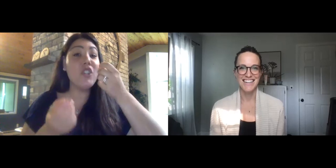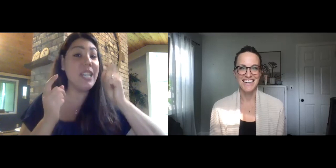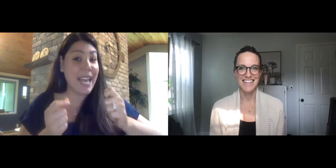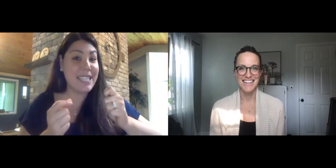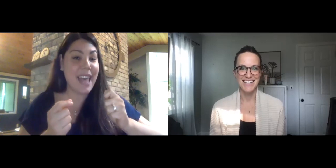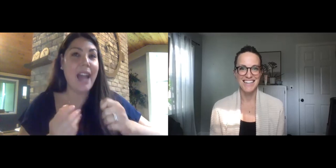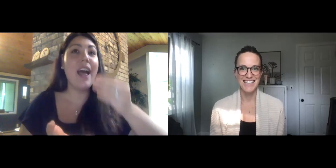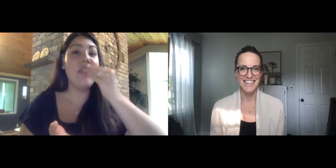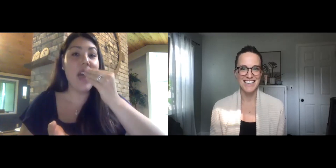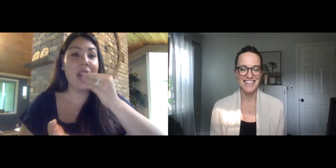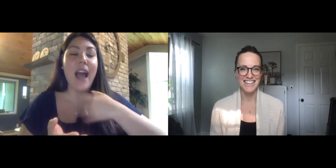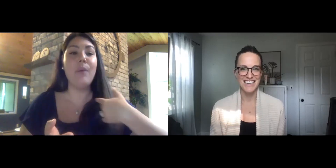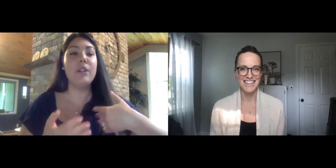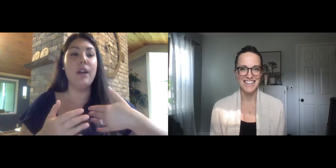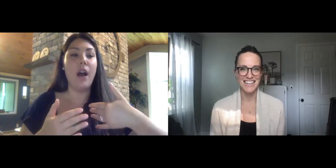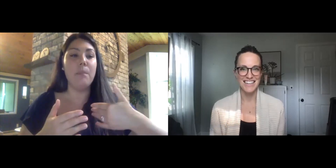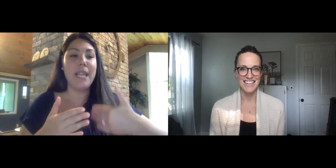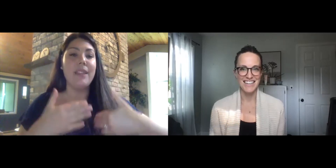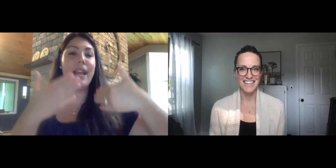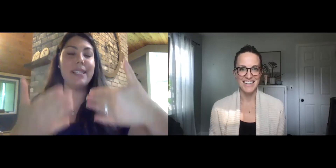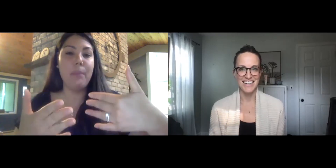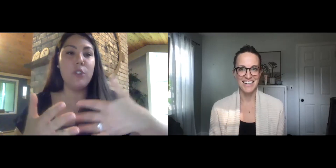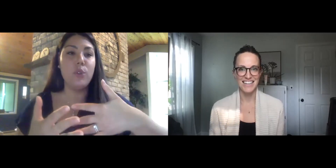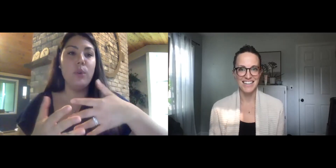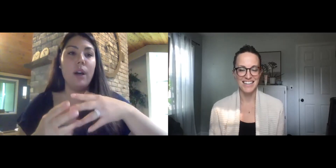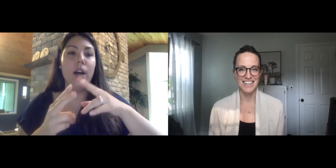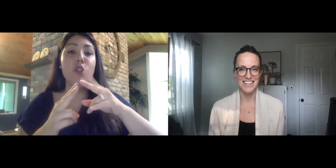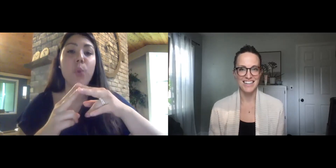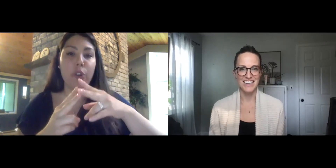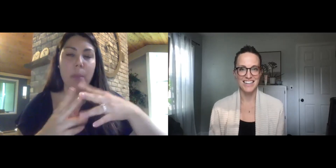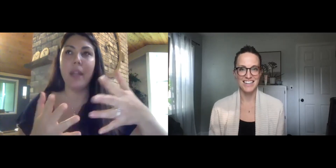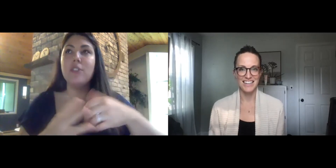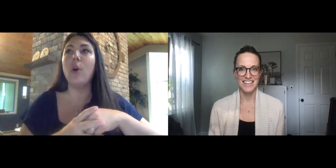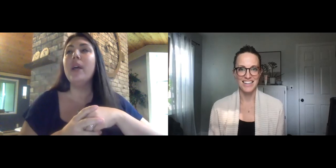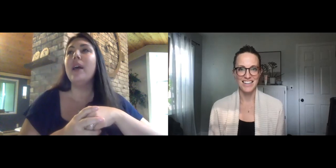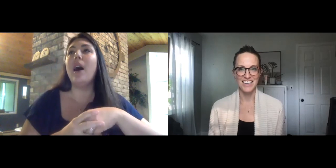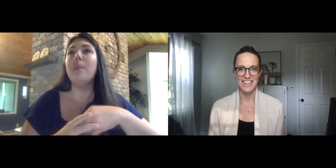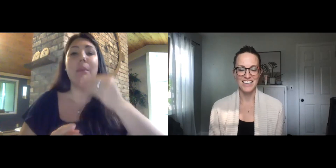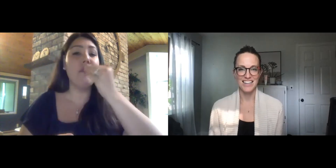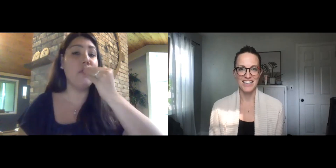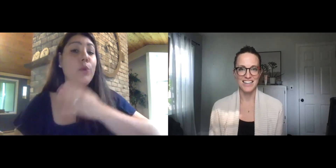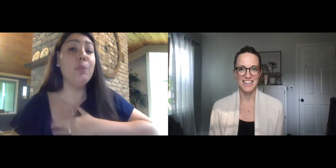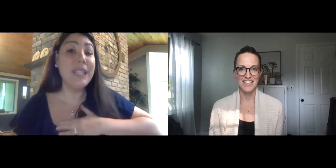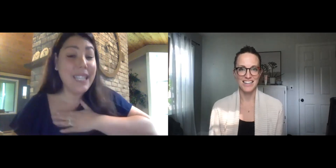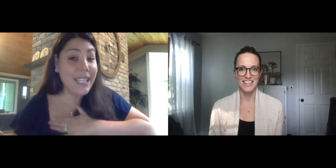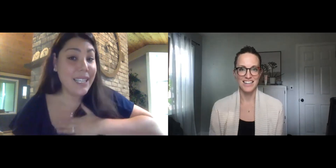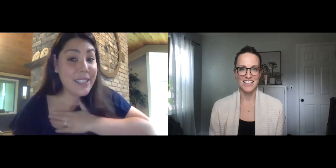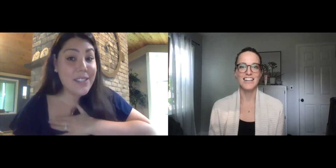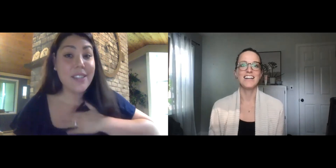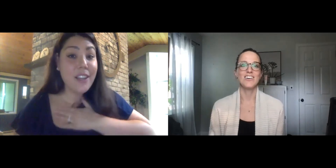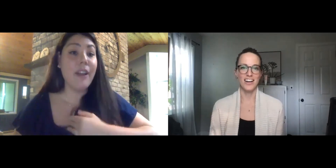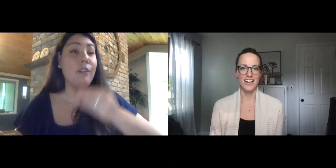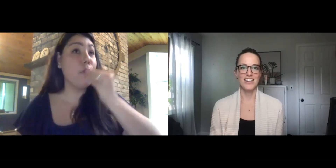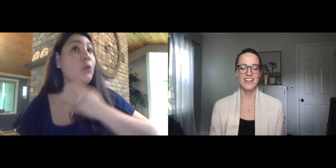once she gets that, then I would take the next step into a 2-word command. So maybe food,